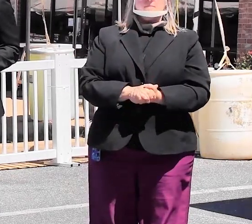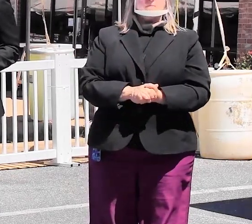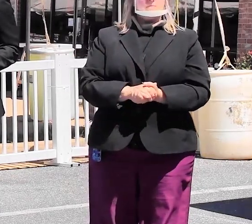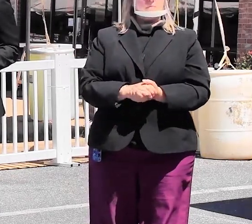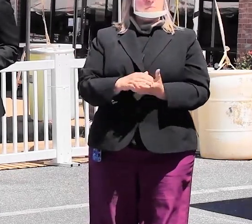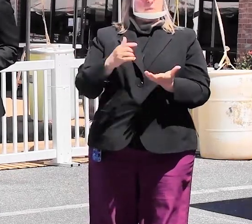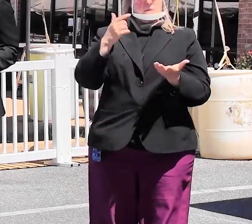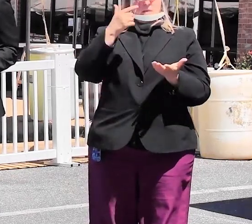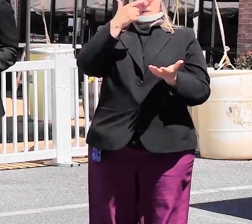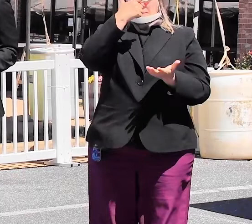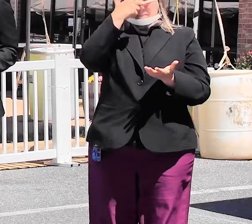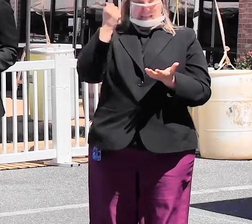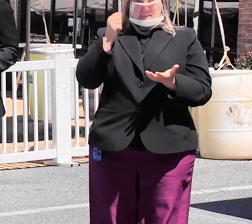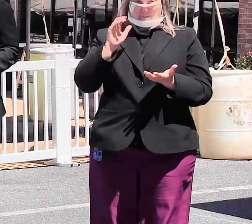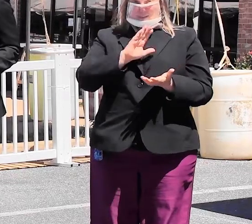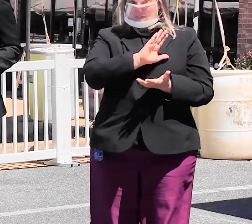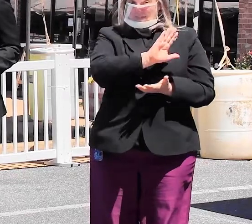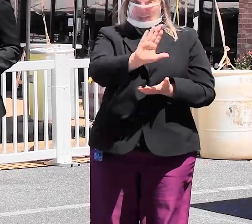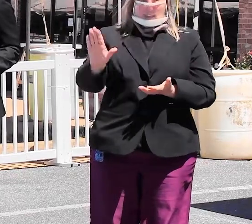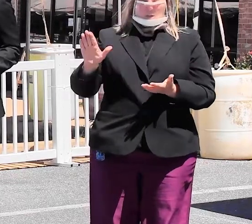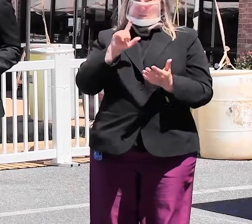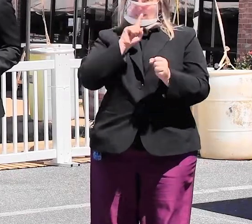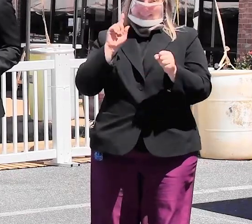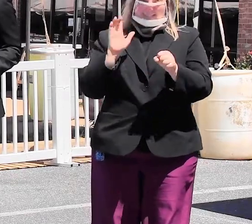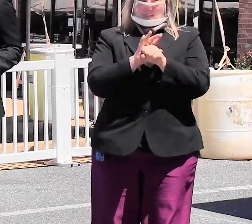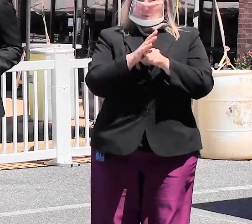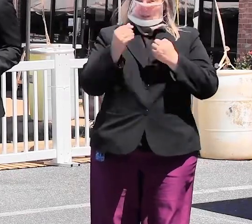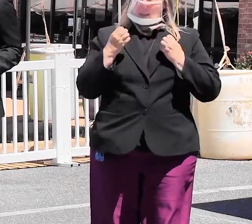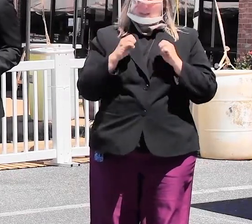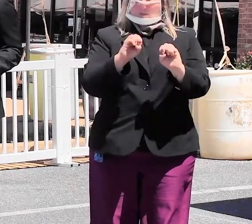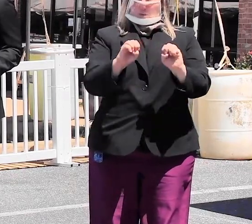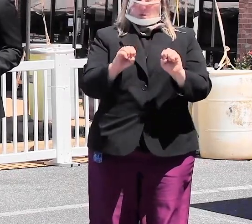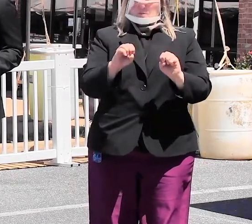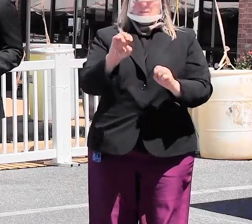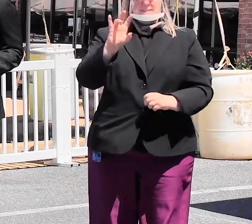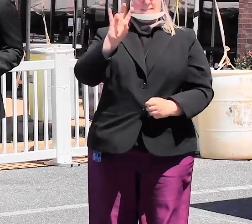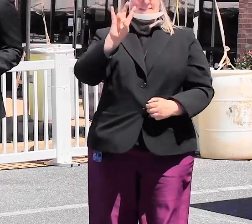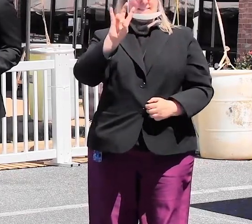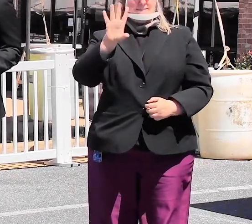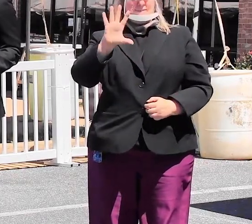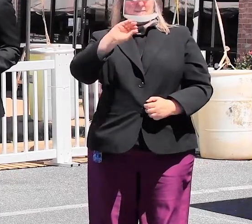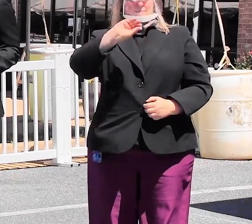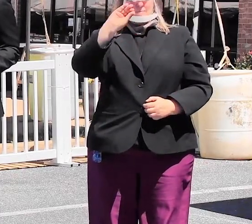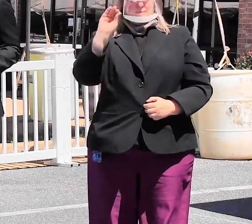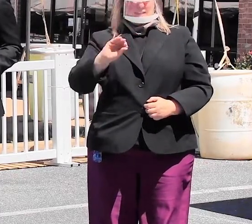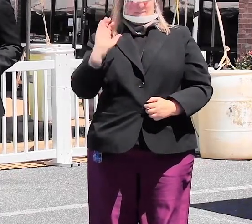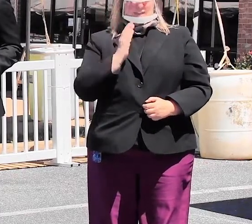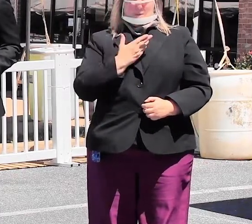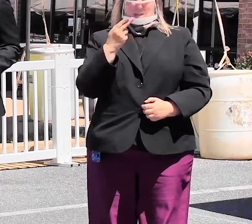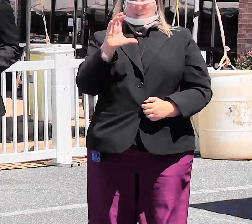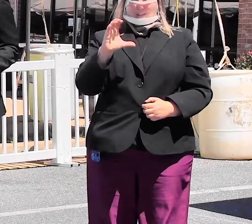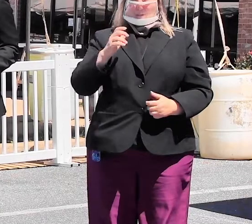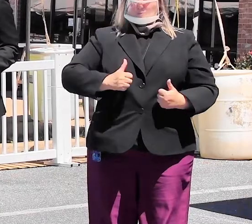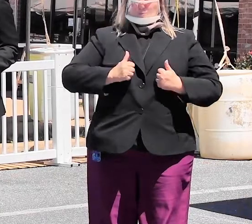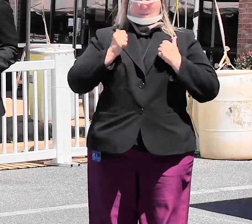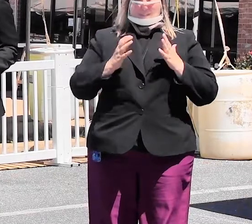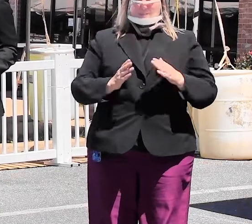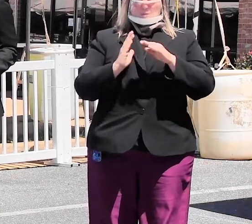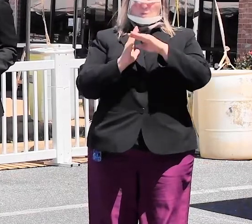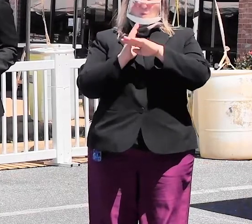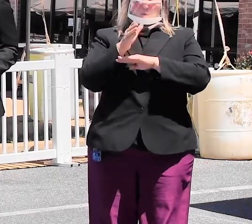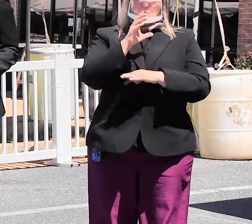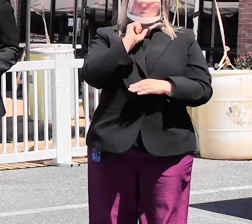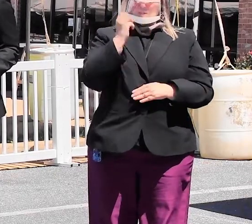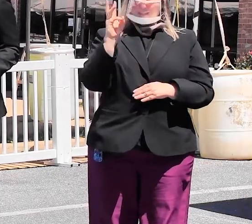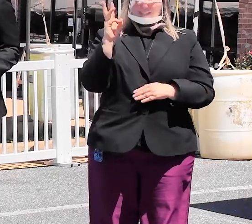Due to their dedication and their efforts, 75% of our Howard County residents over